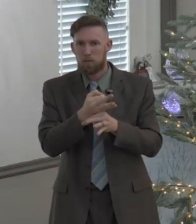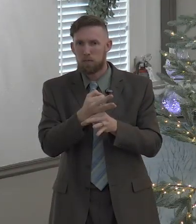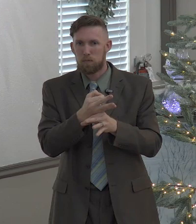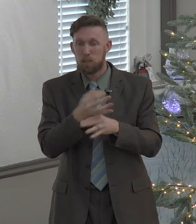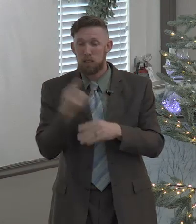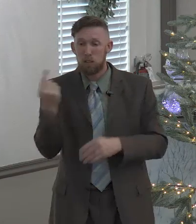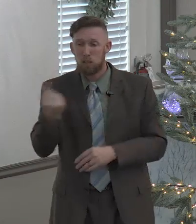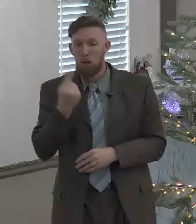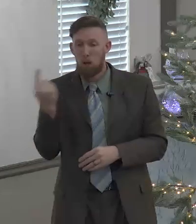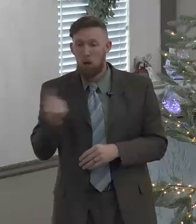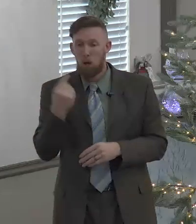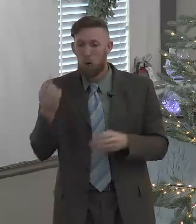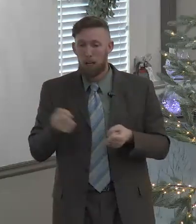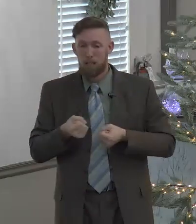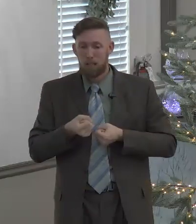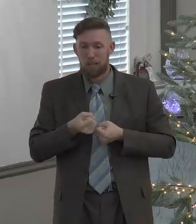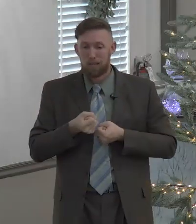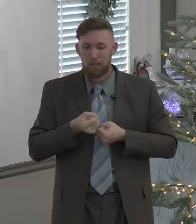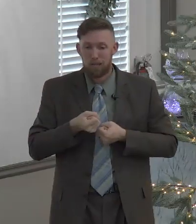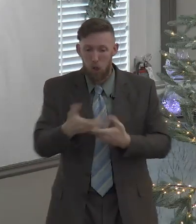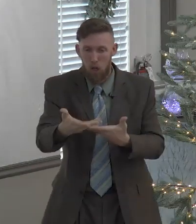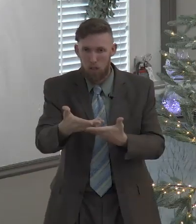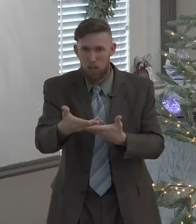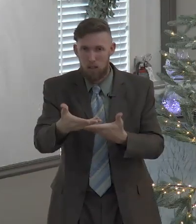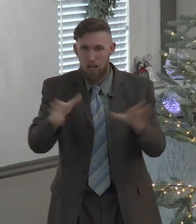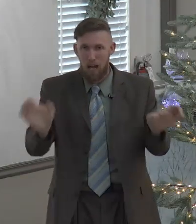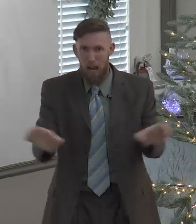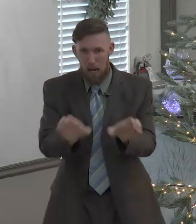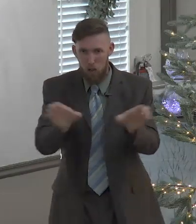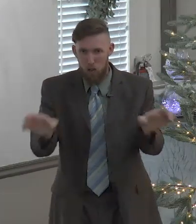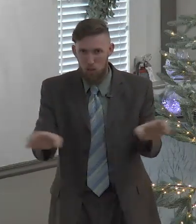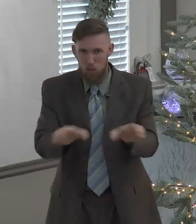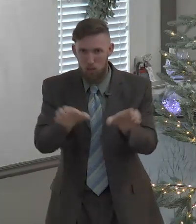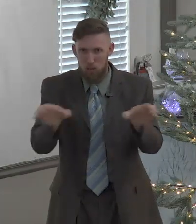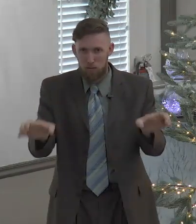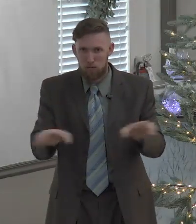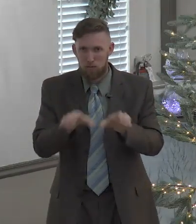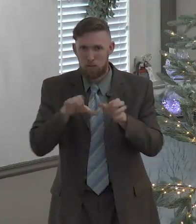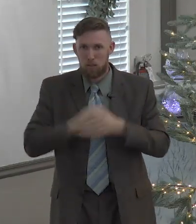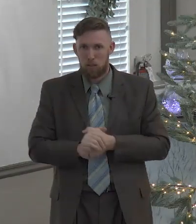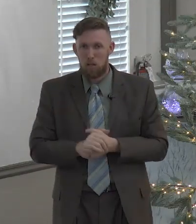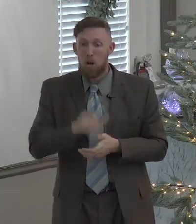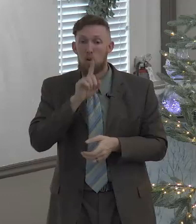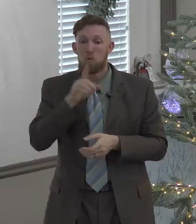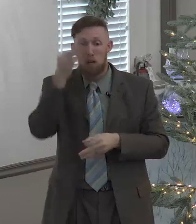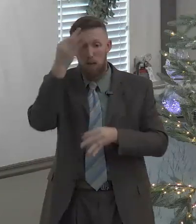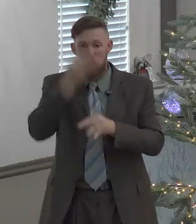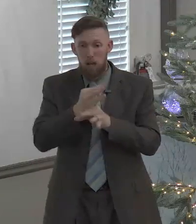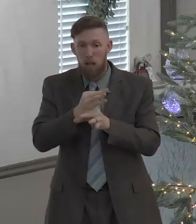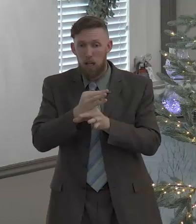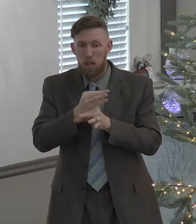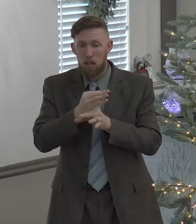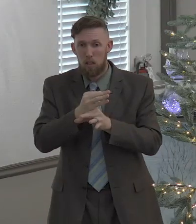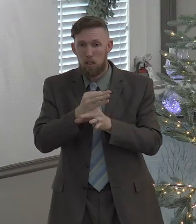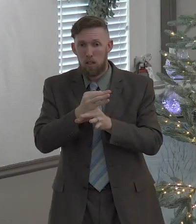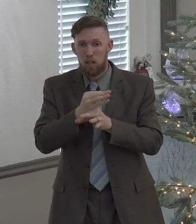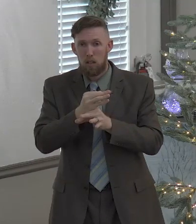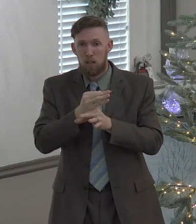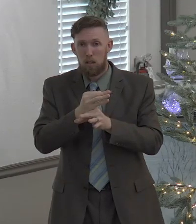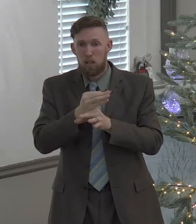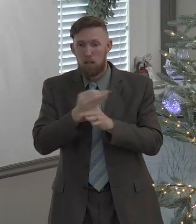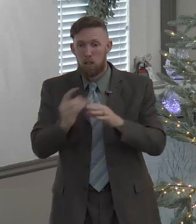And my friend, listen to me. Real faith always produces action.